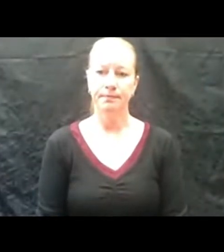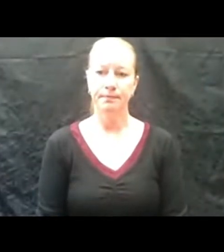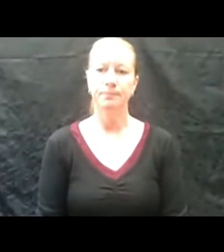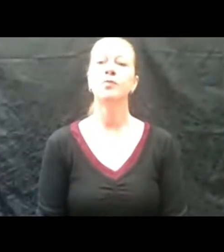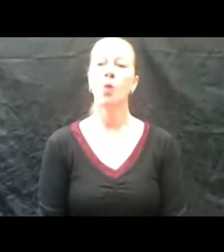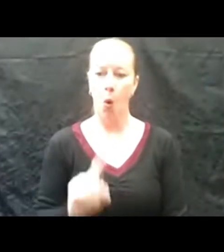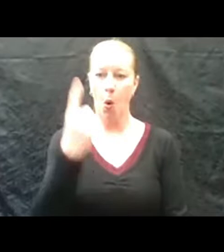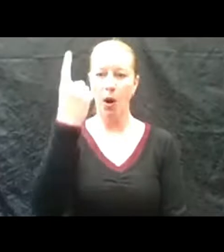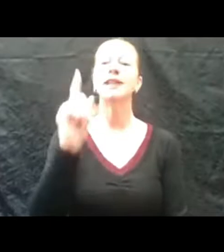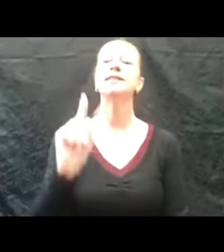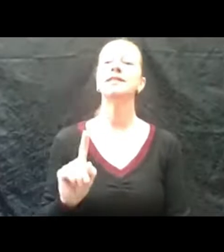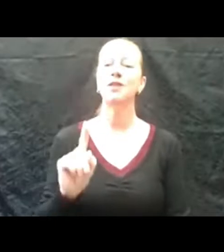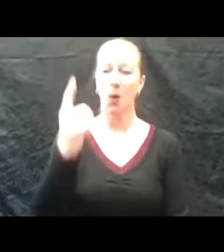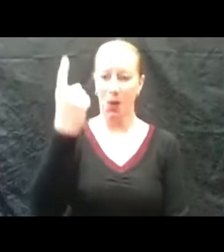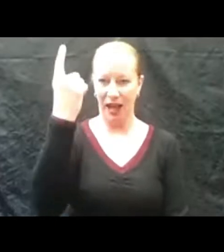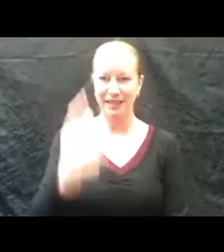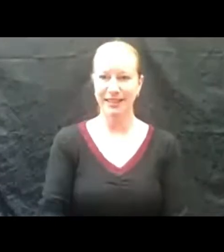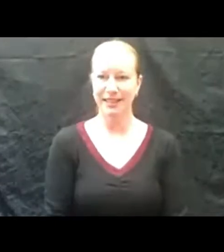Auckland,